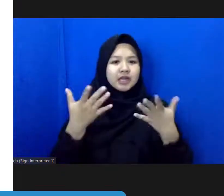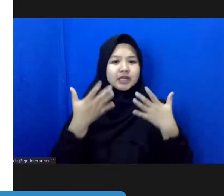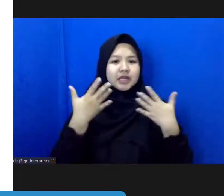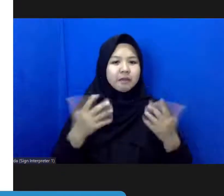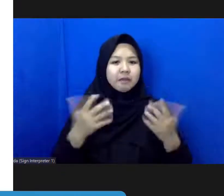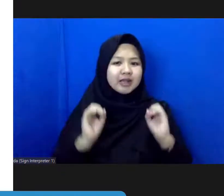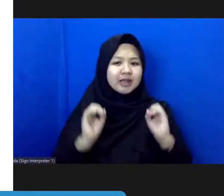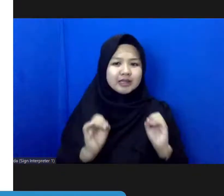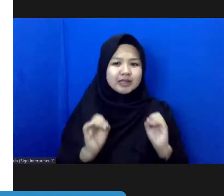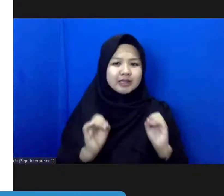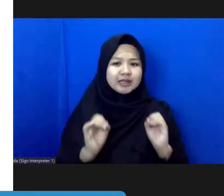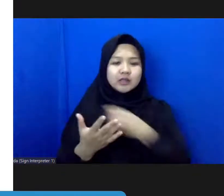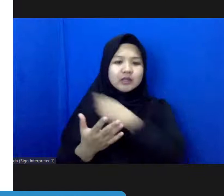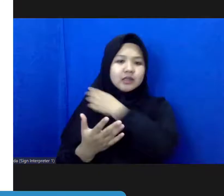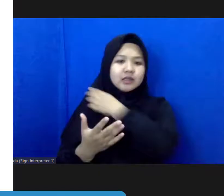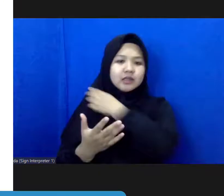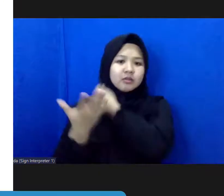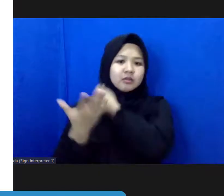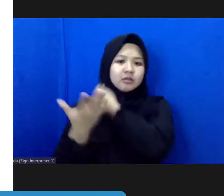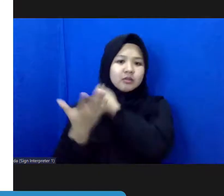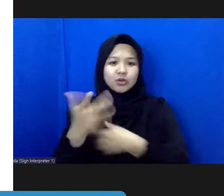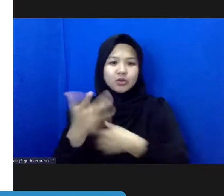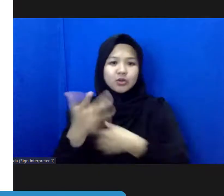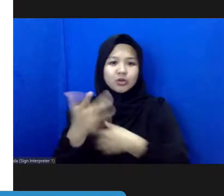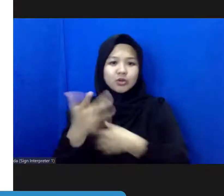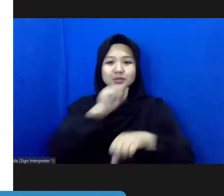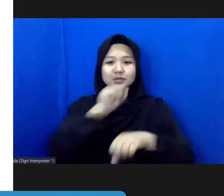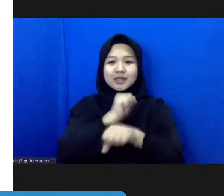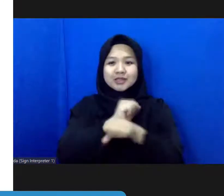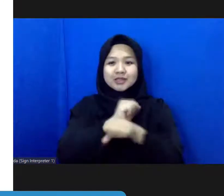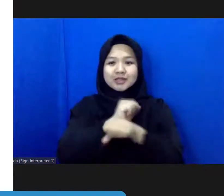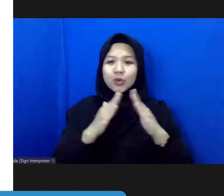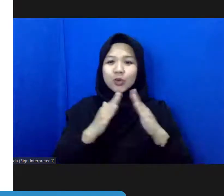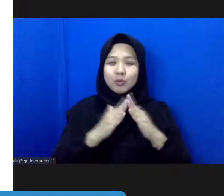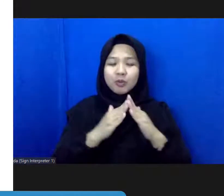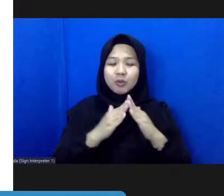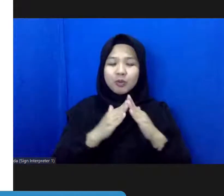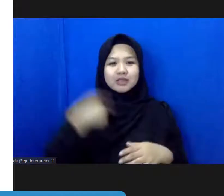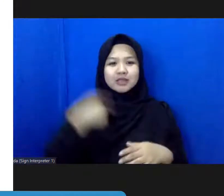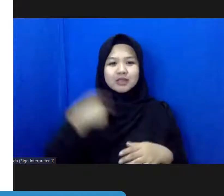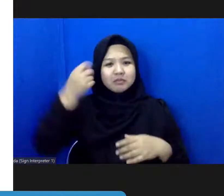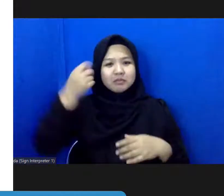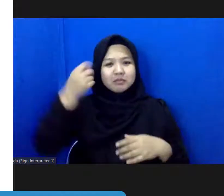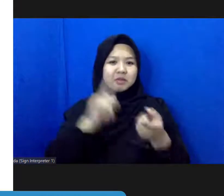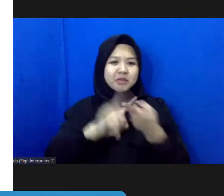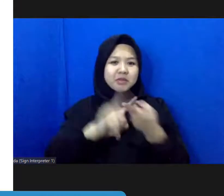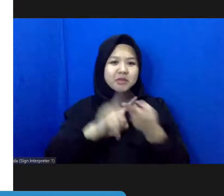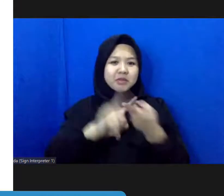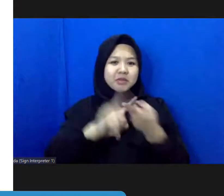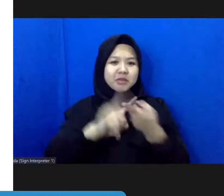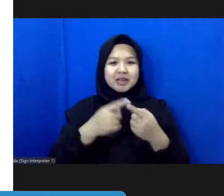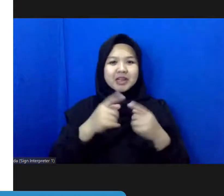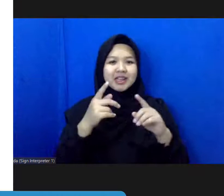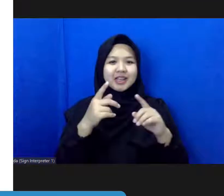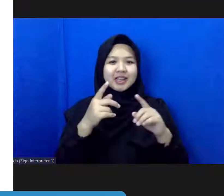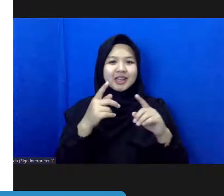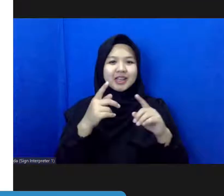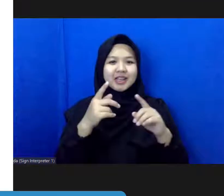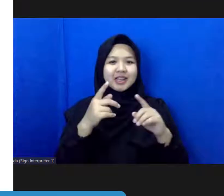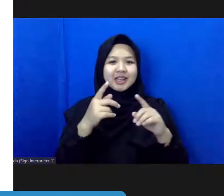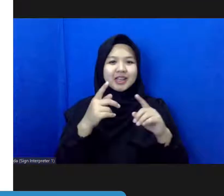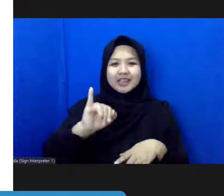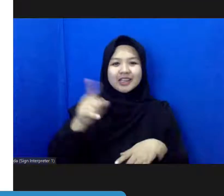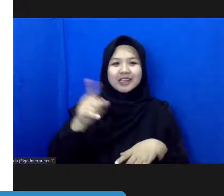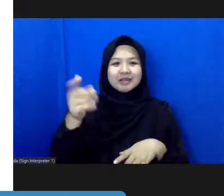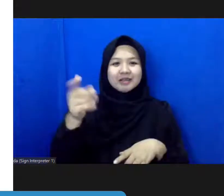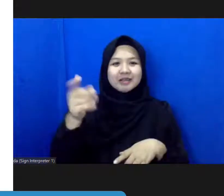whether you already start the work from home. I remember we talked about it with some of our partners, like yeah, human initiative, like